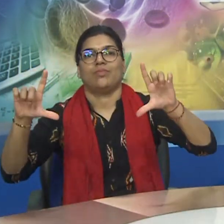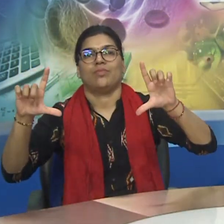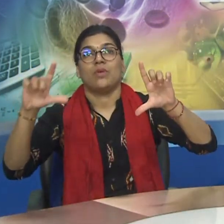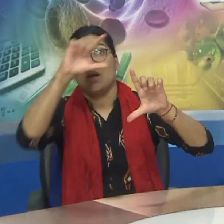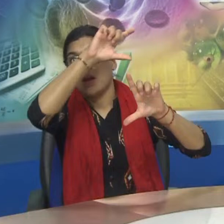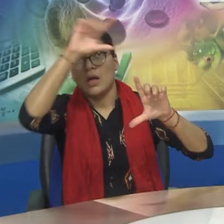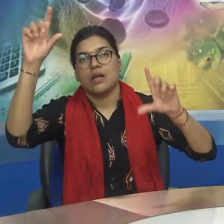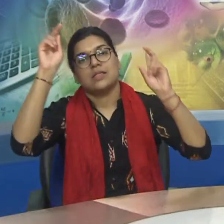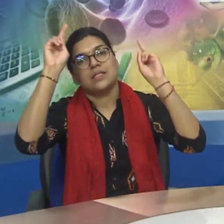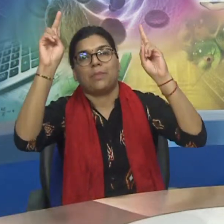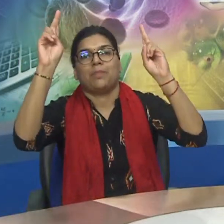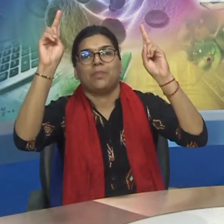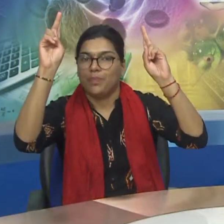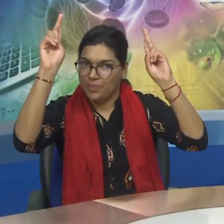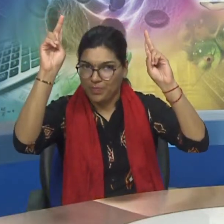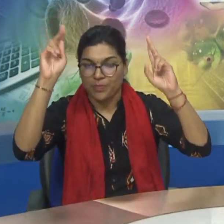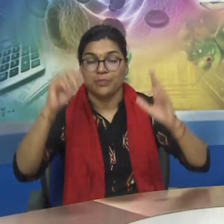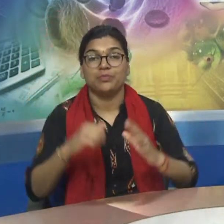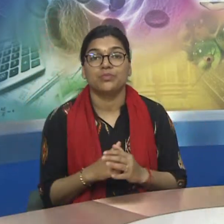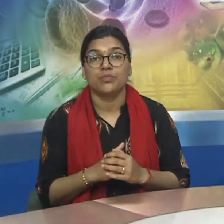will be now closed.